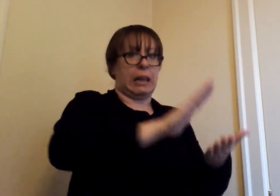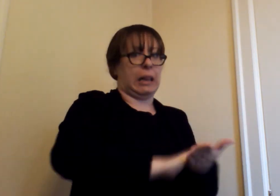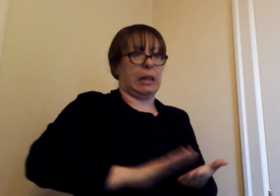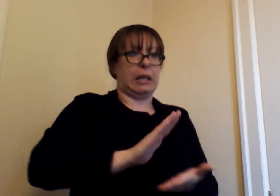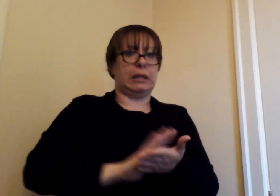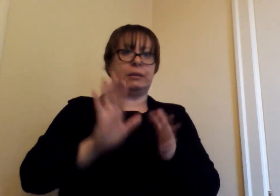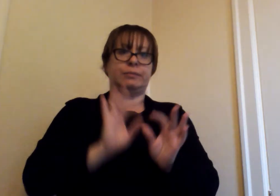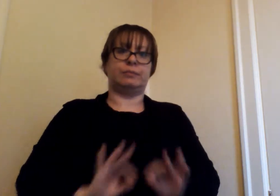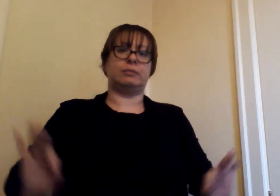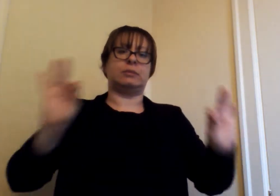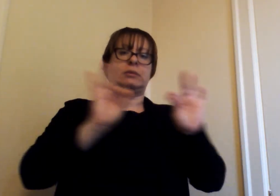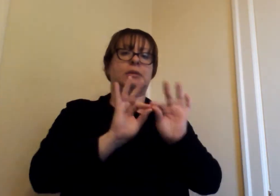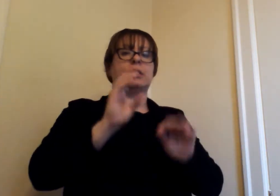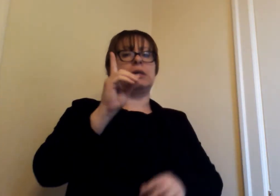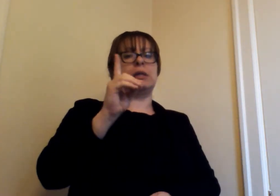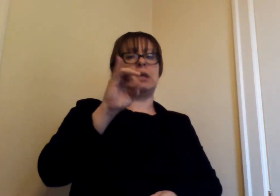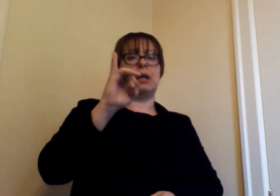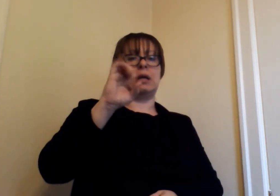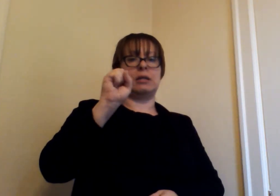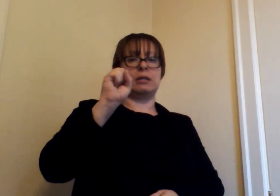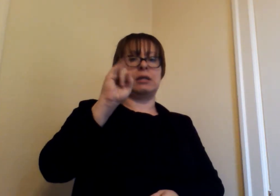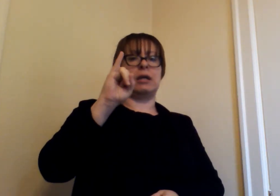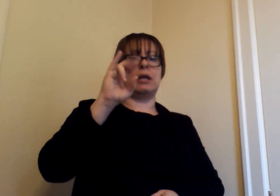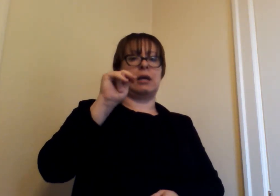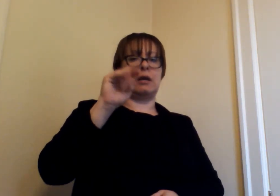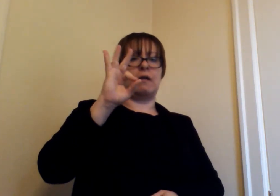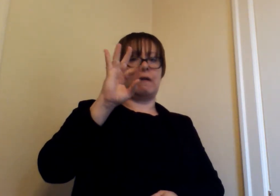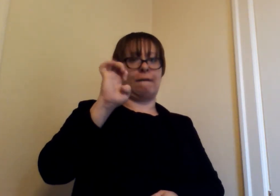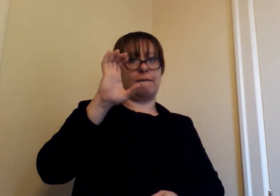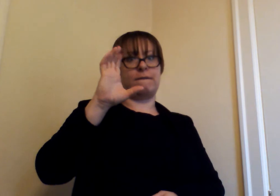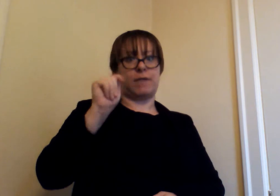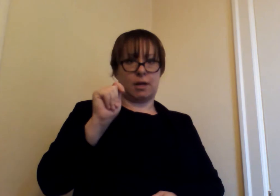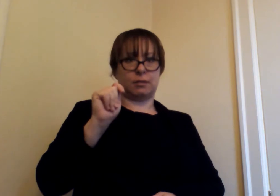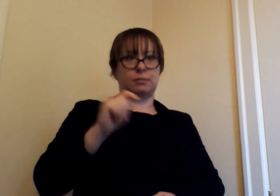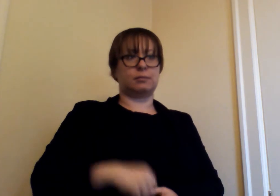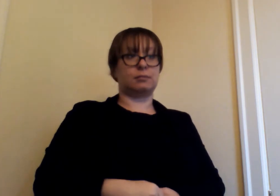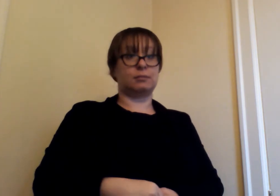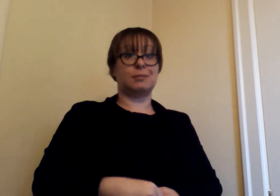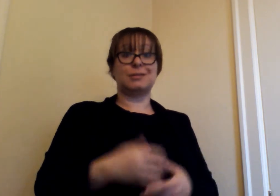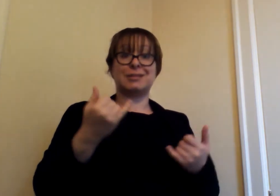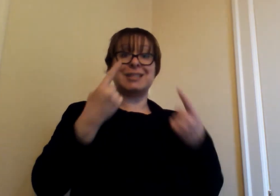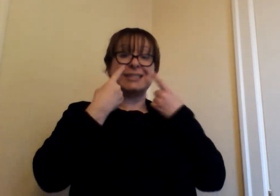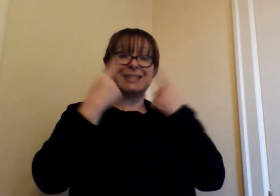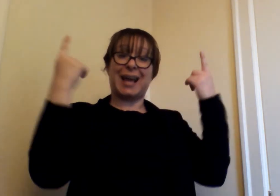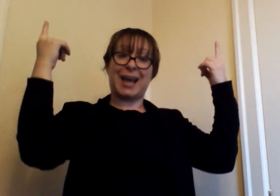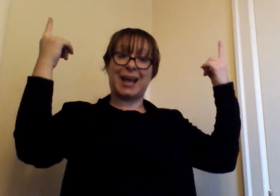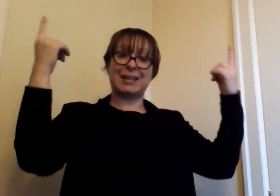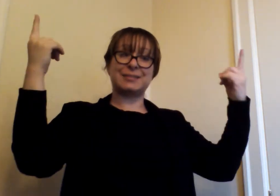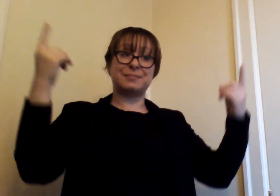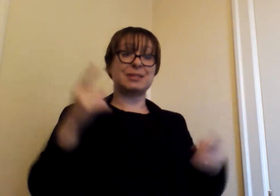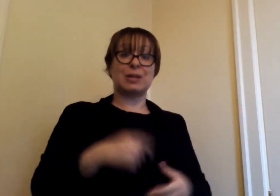surface areas. You've just completed a successful blood draw, providing a sample that can be processed for